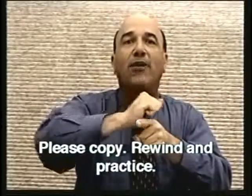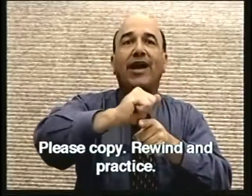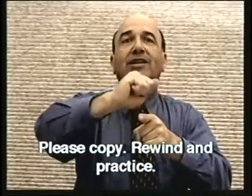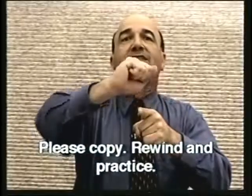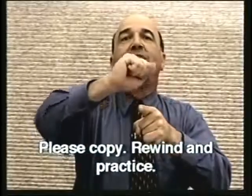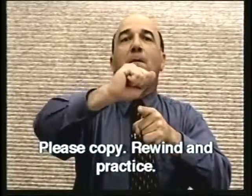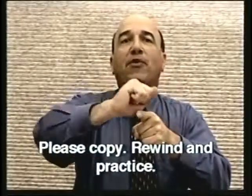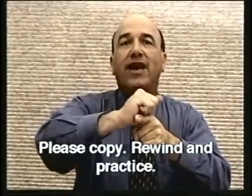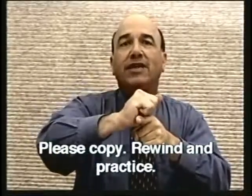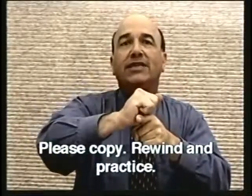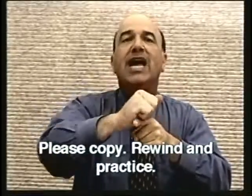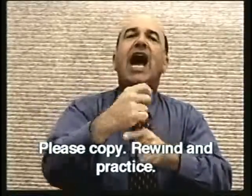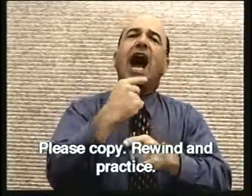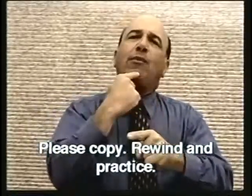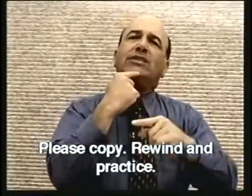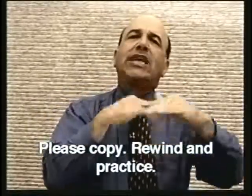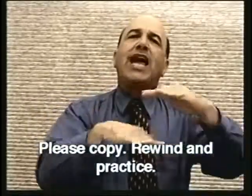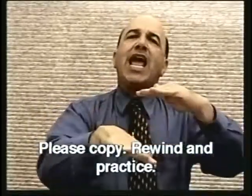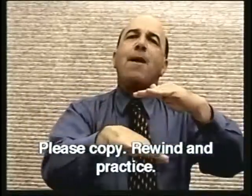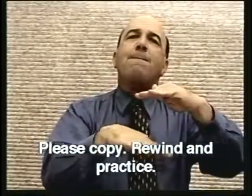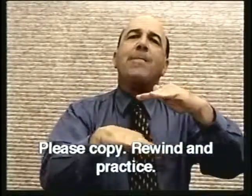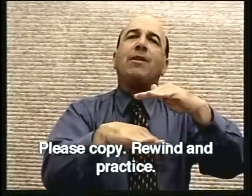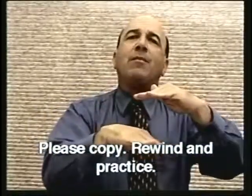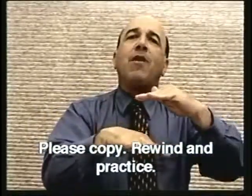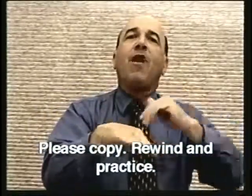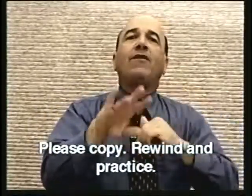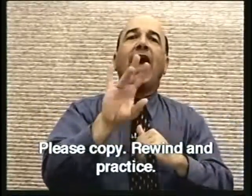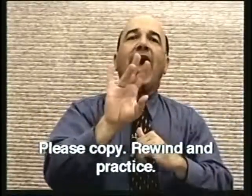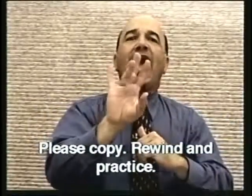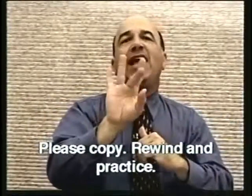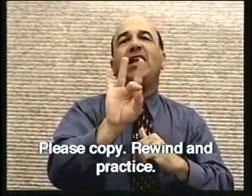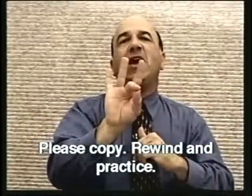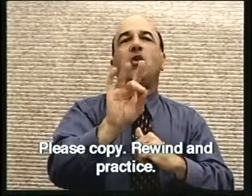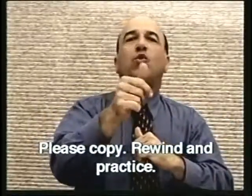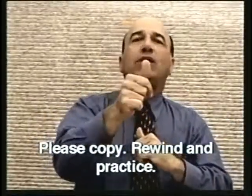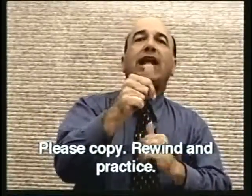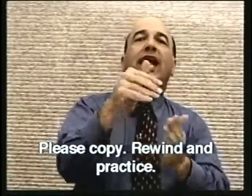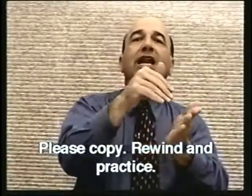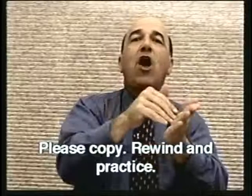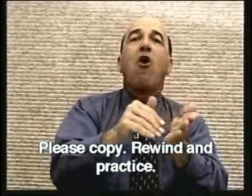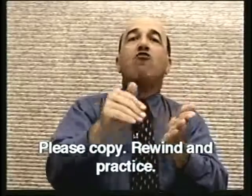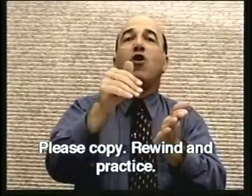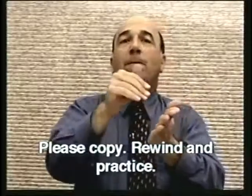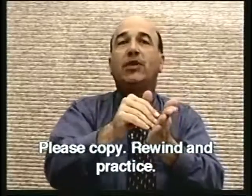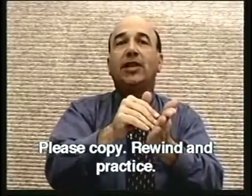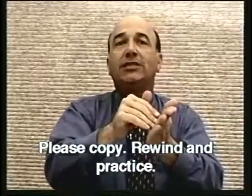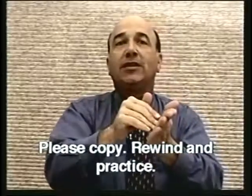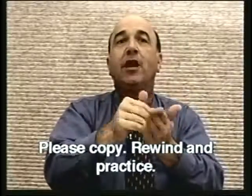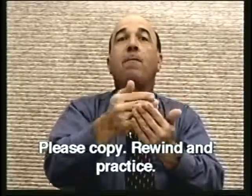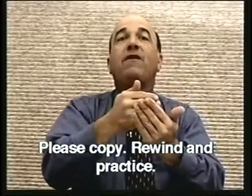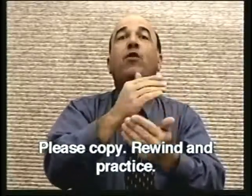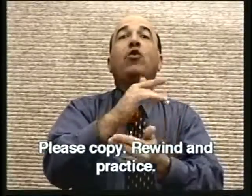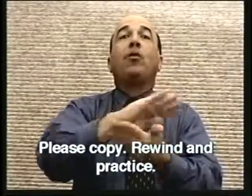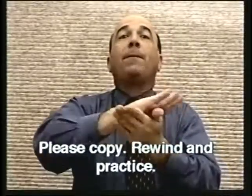practice and practice. I would say a minimum of 8 to 10 repetitions before you